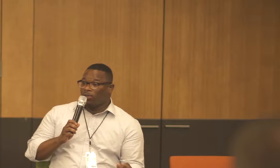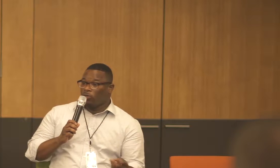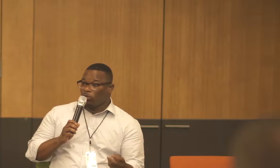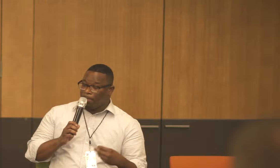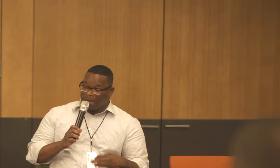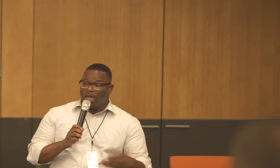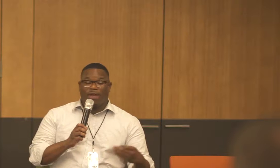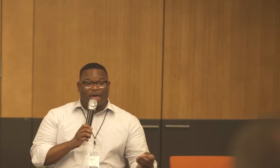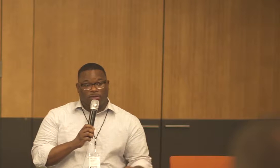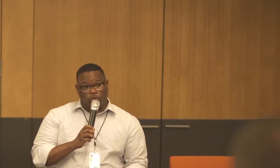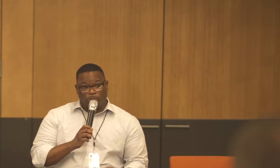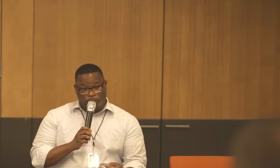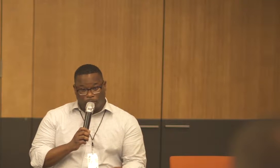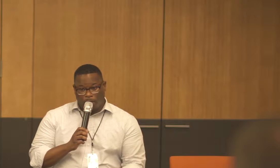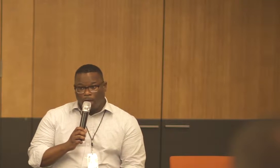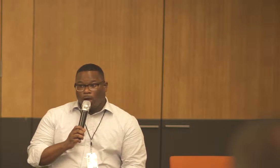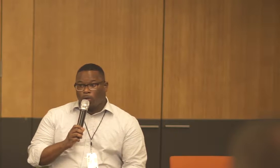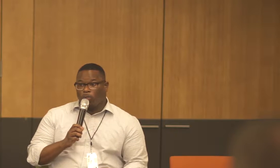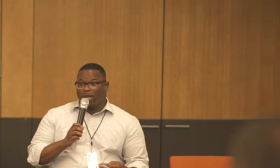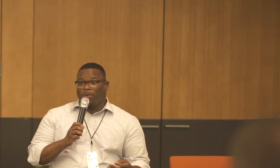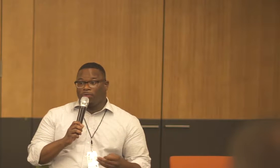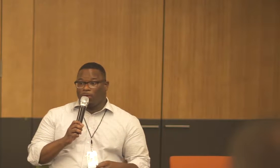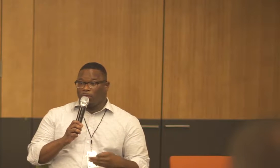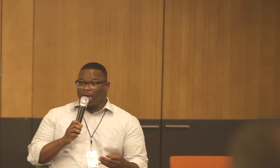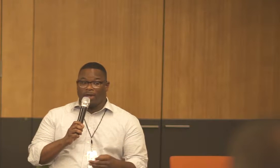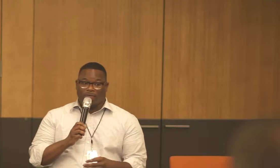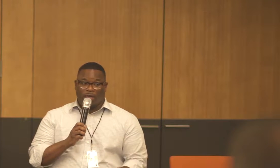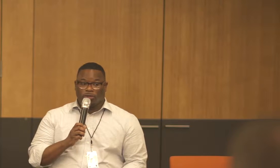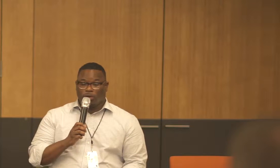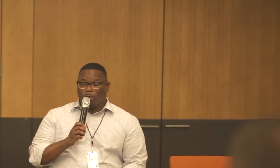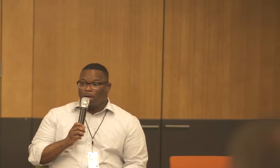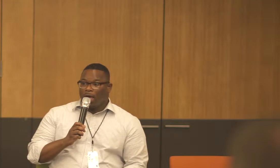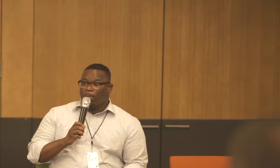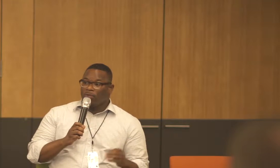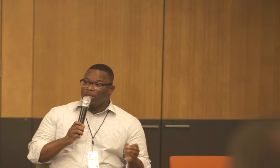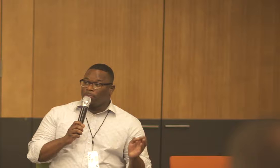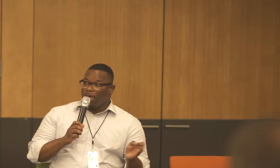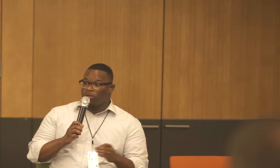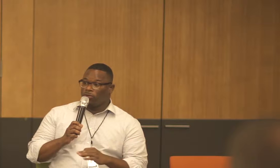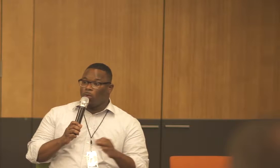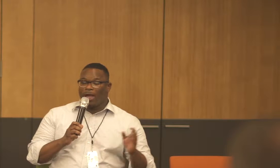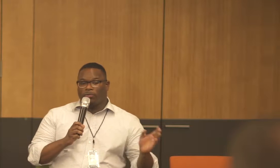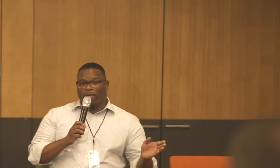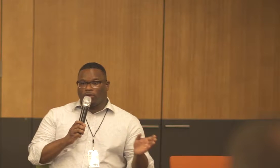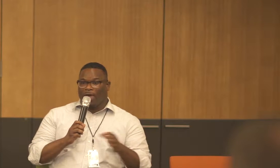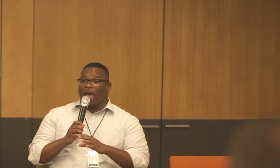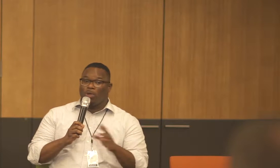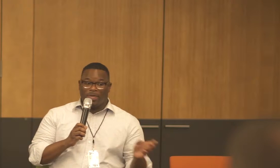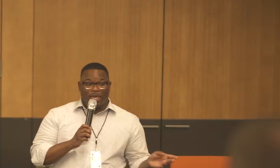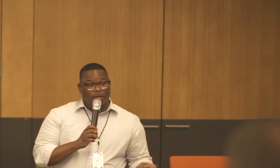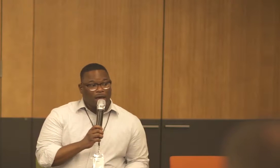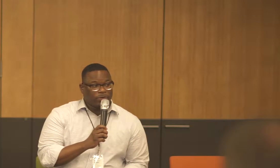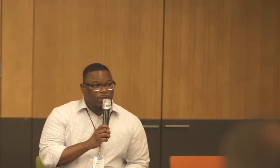have had access to before, or you may not be familiar with how to navigate. So it really depends. There's a wide range of